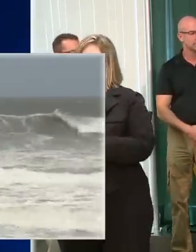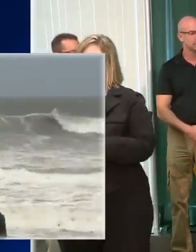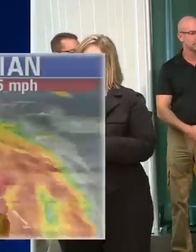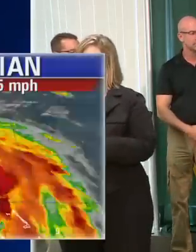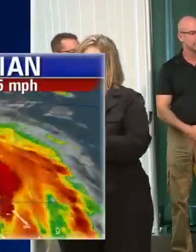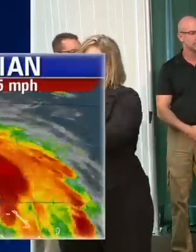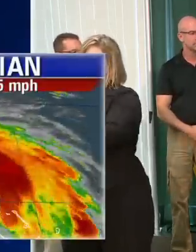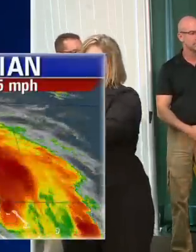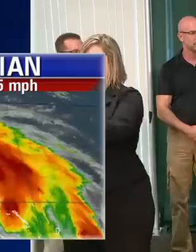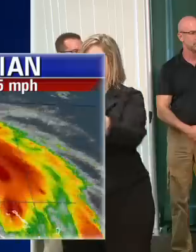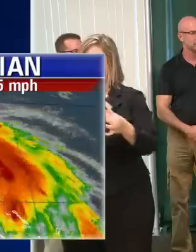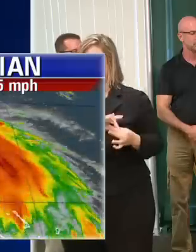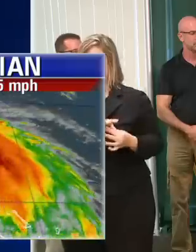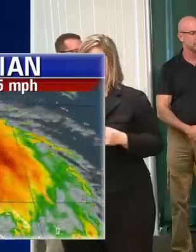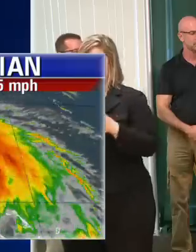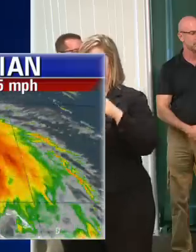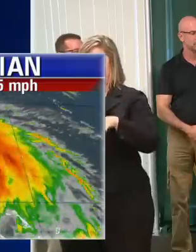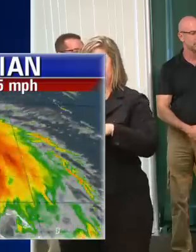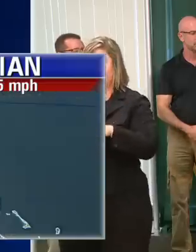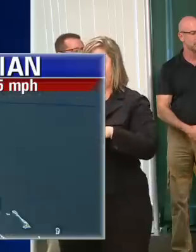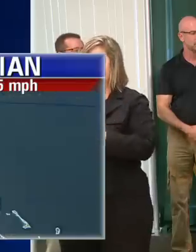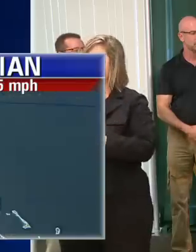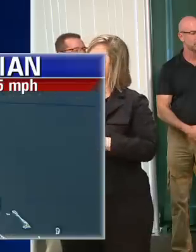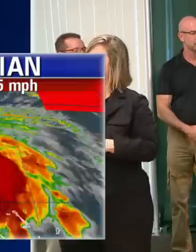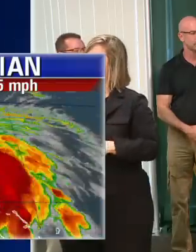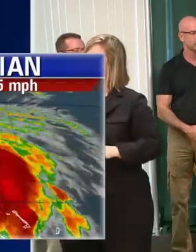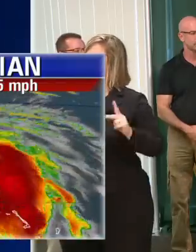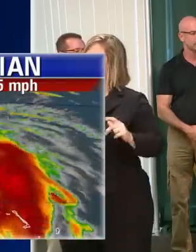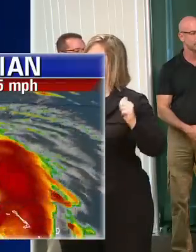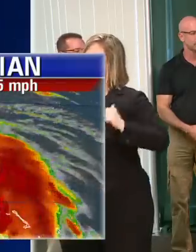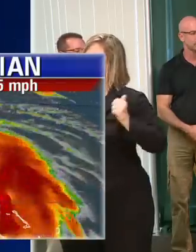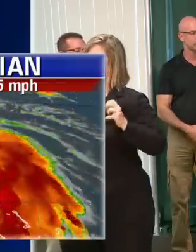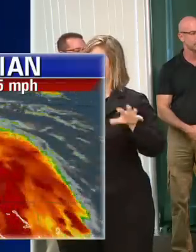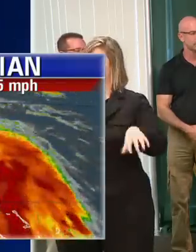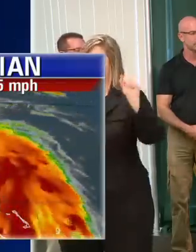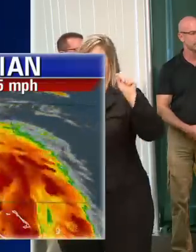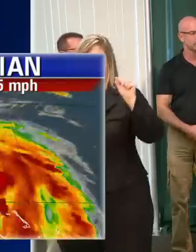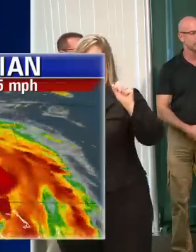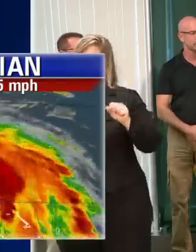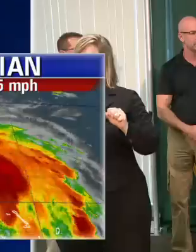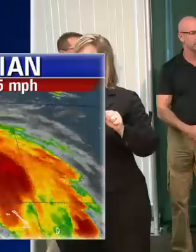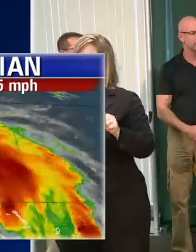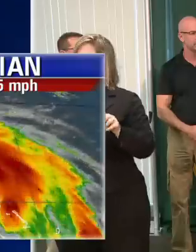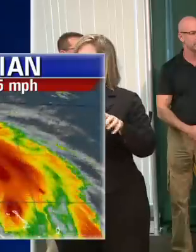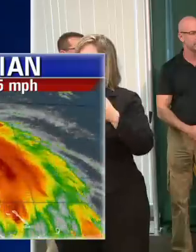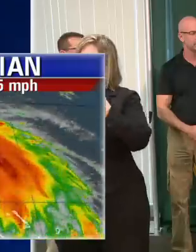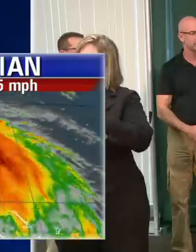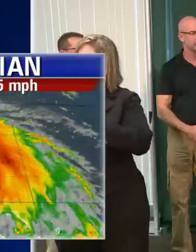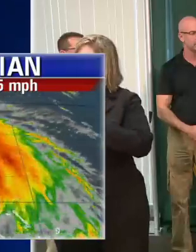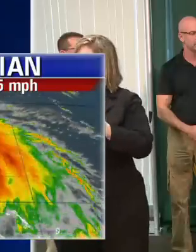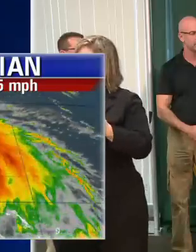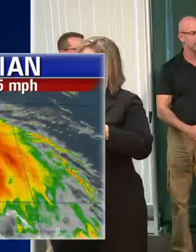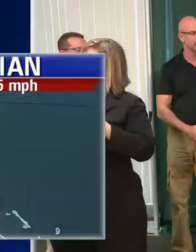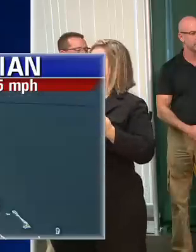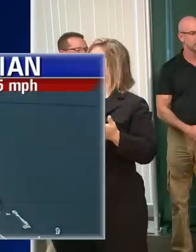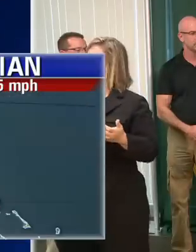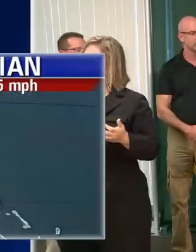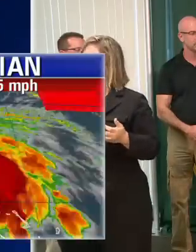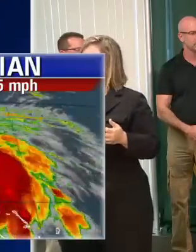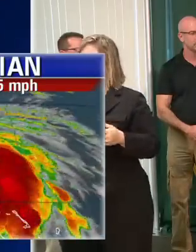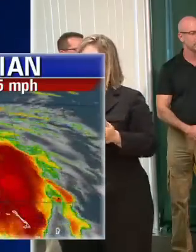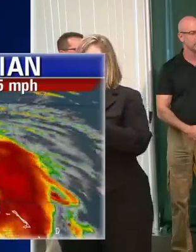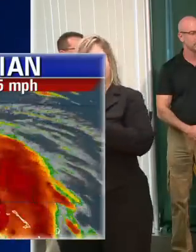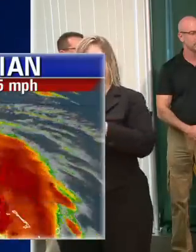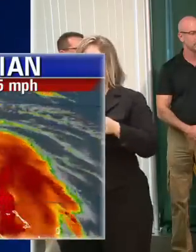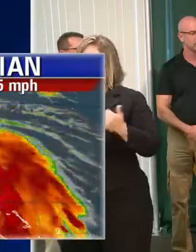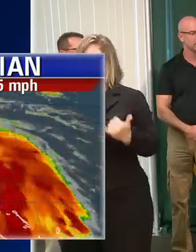the last storm that we had 6 people be so bold to take a generator from one of our intersections. We're not going to stand for that. I mean, there's